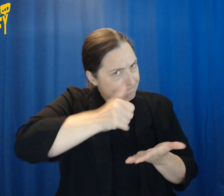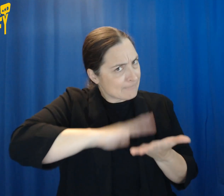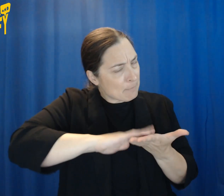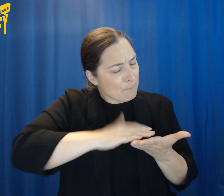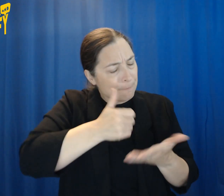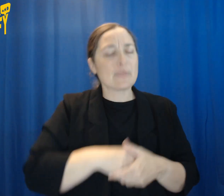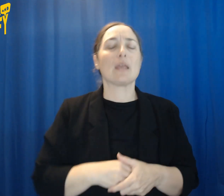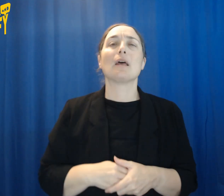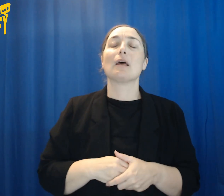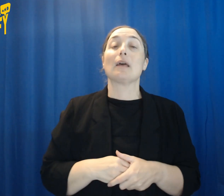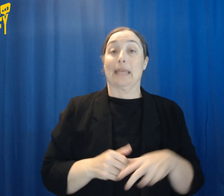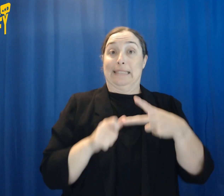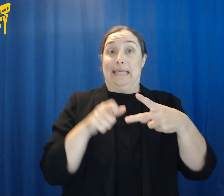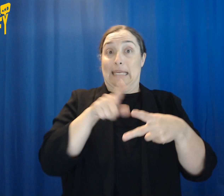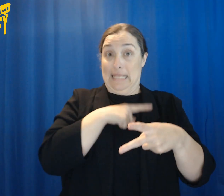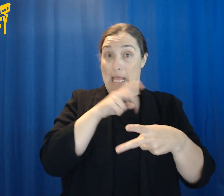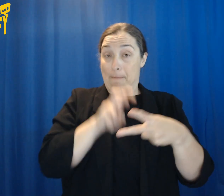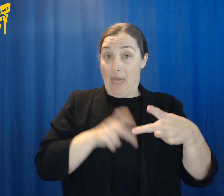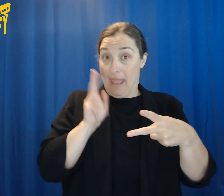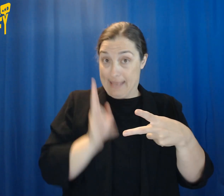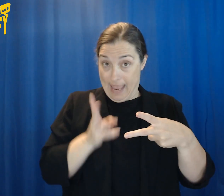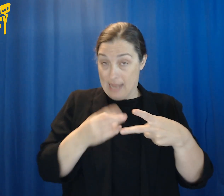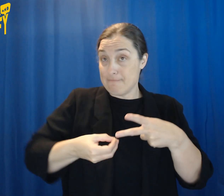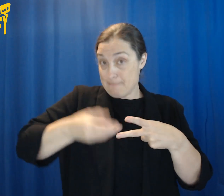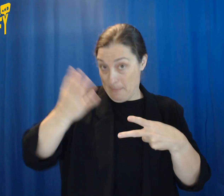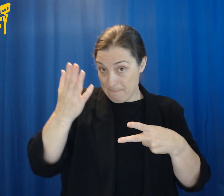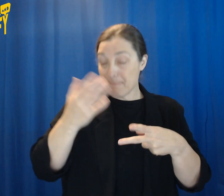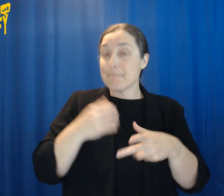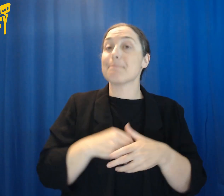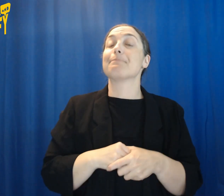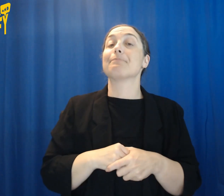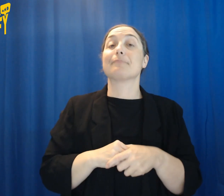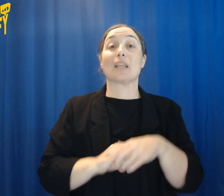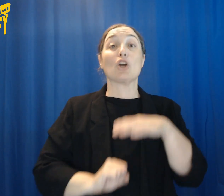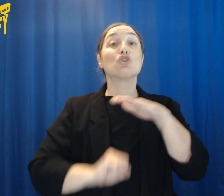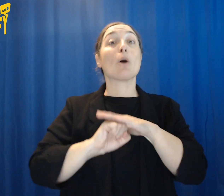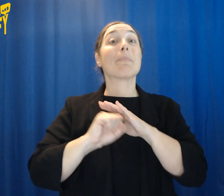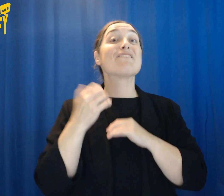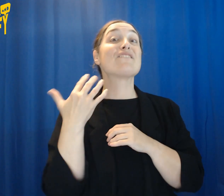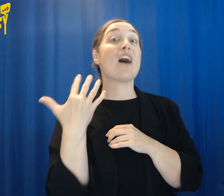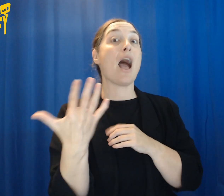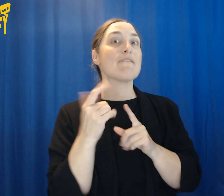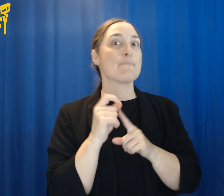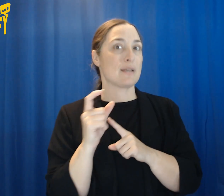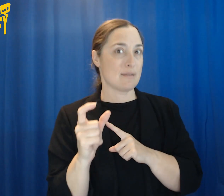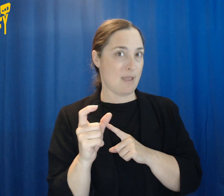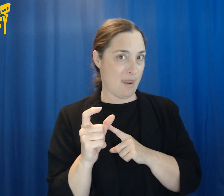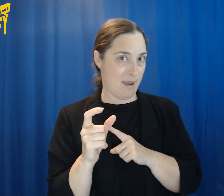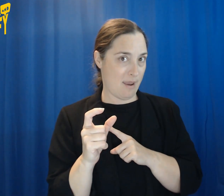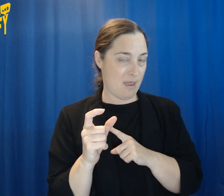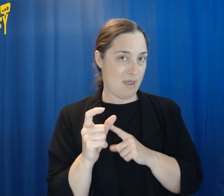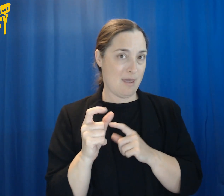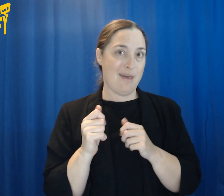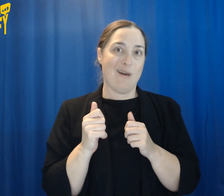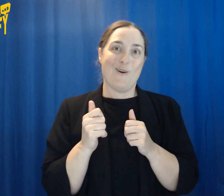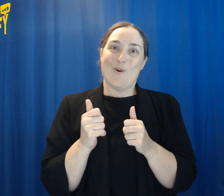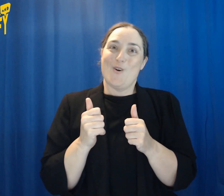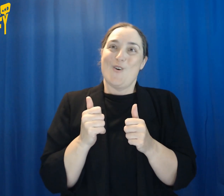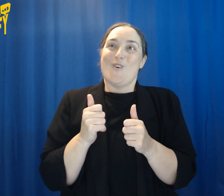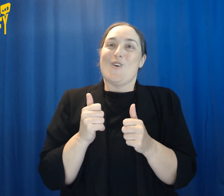year, I applied again and I got into the top 5%, which again, really close, but didn't